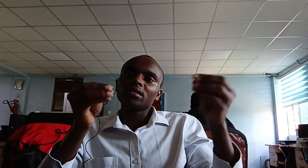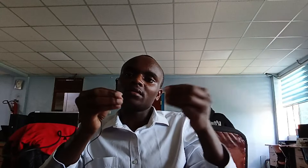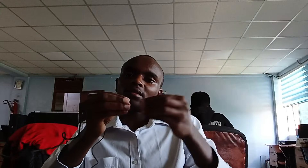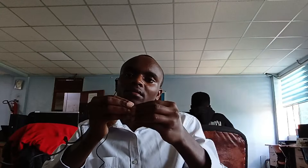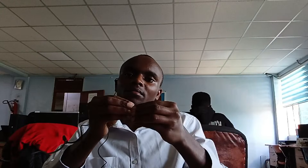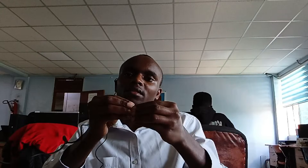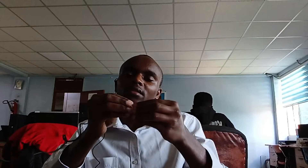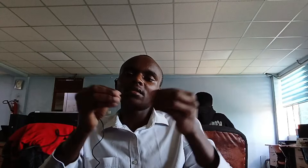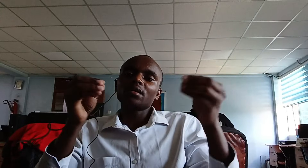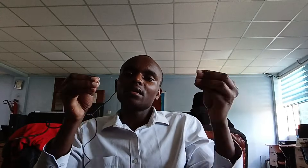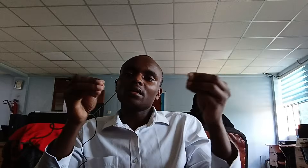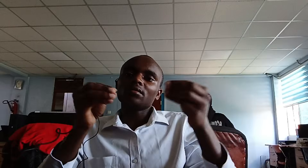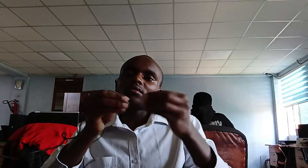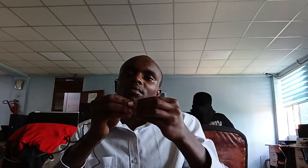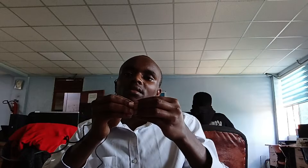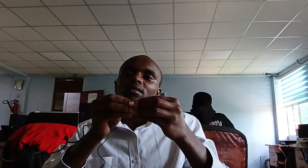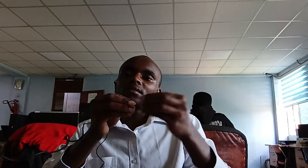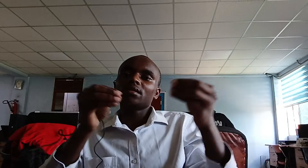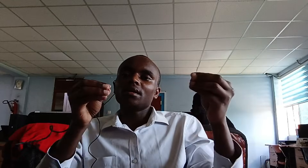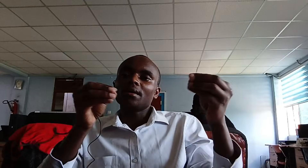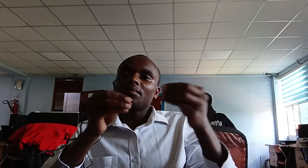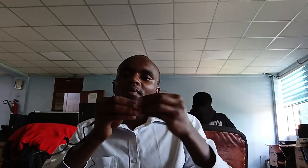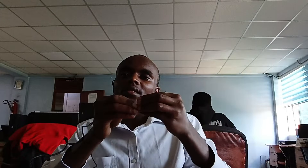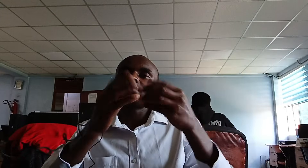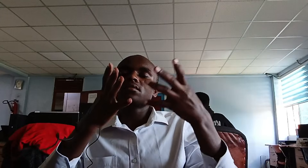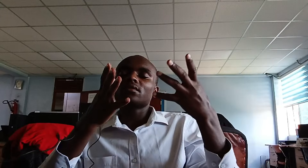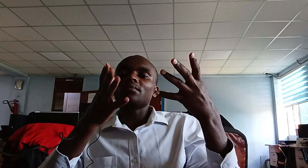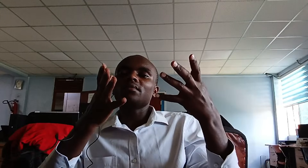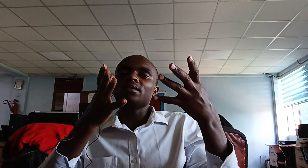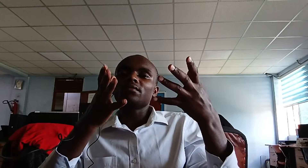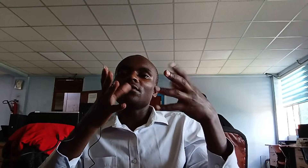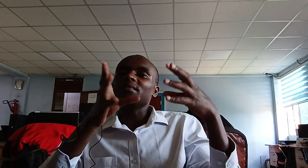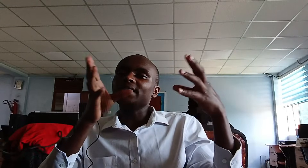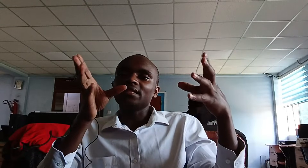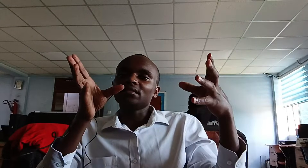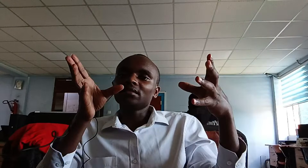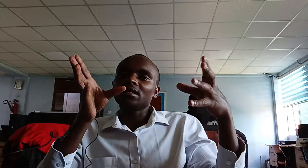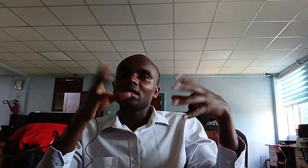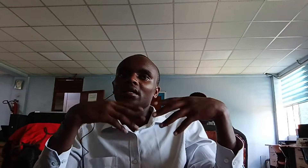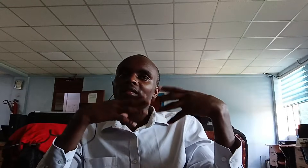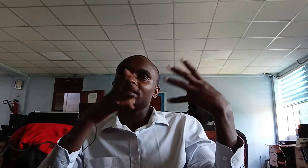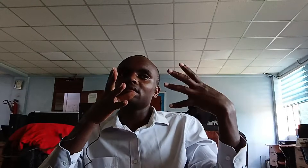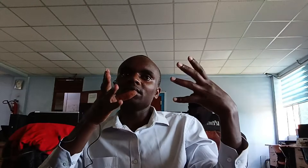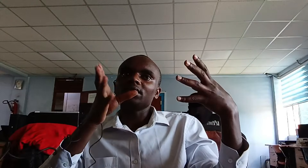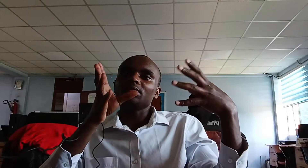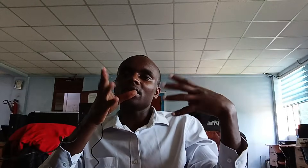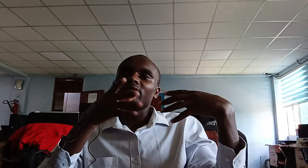they meet. So meet. It's also the meet for meeting, like a general meeting. We have a meeting